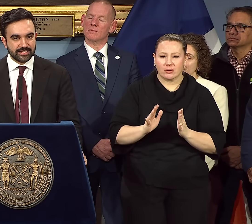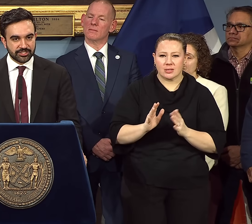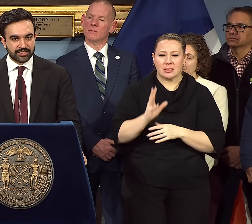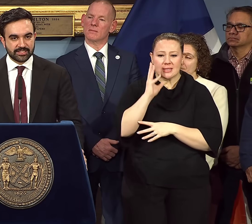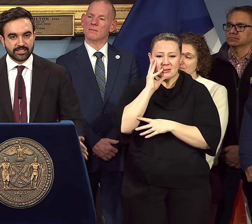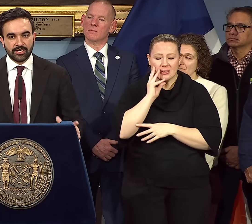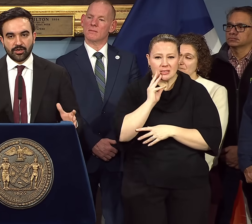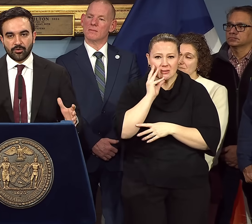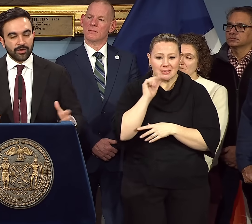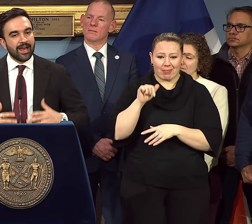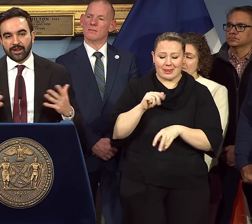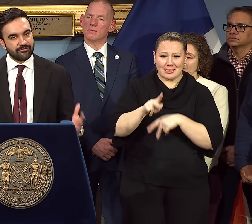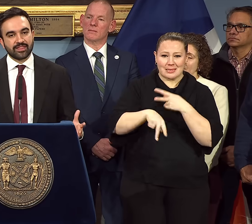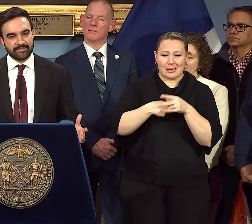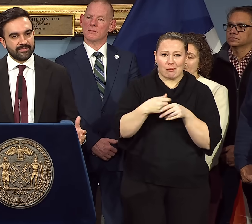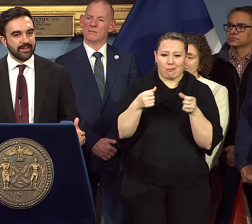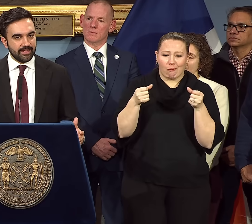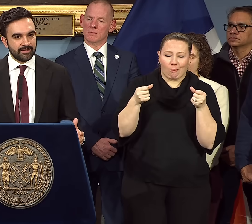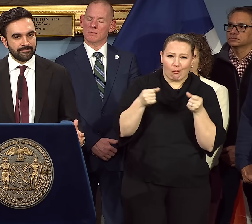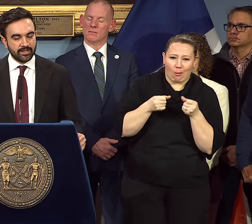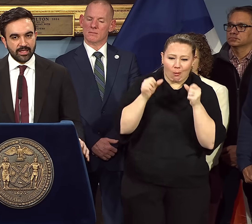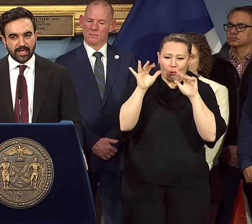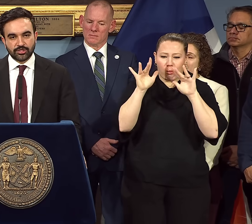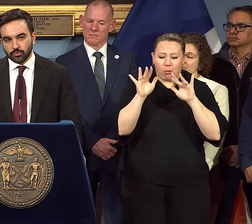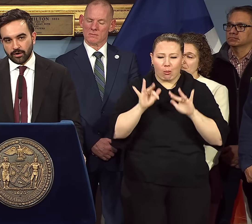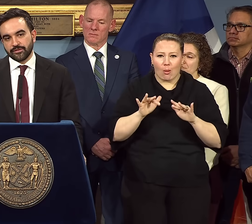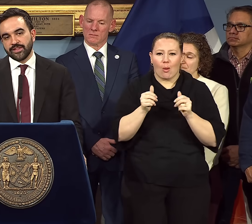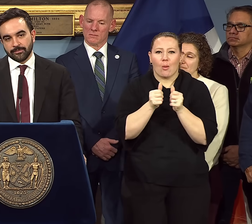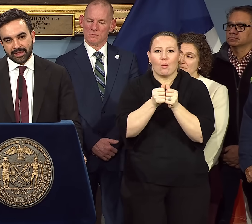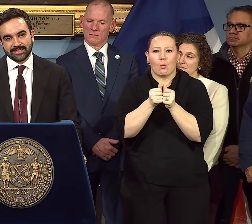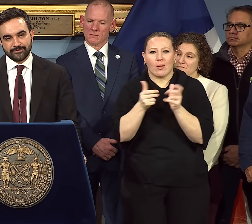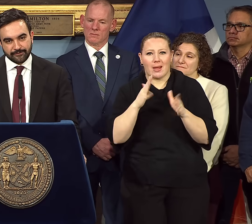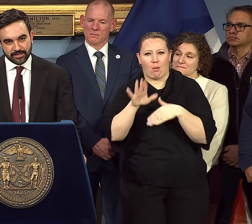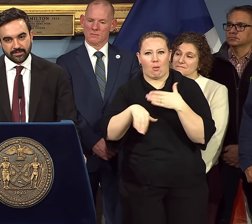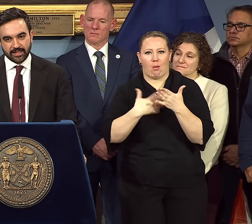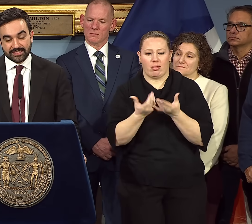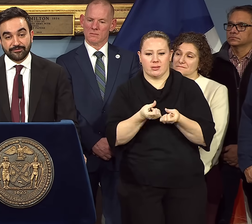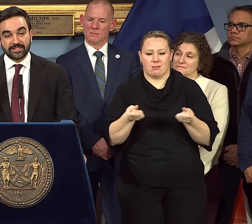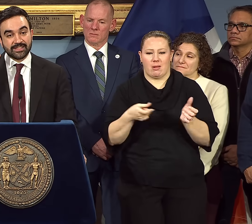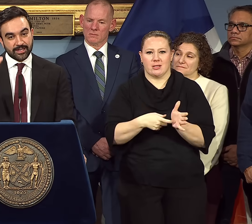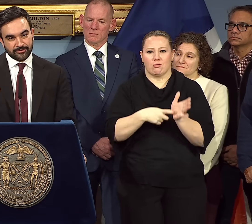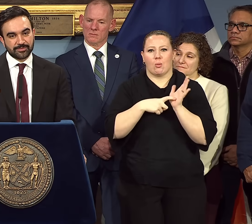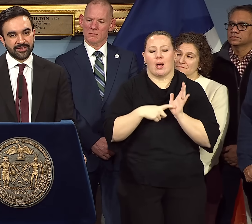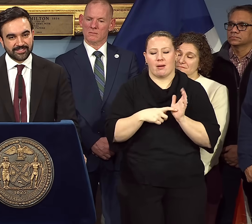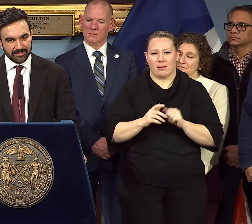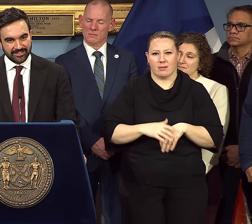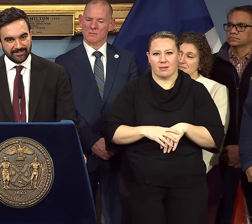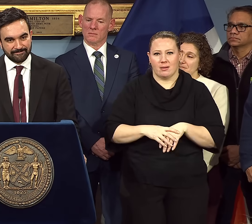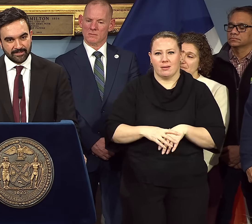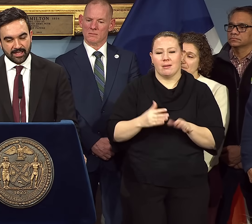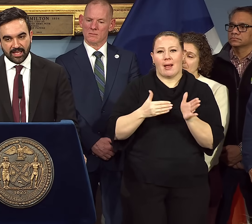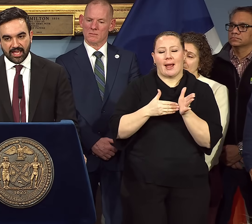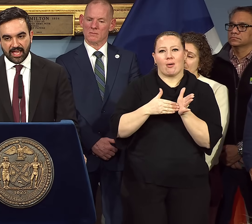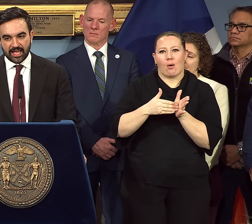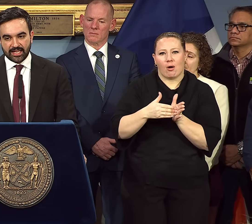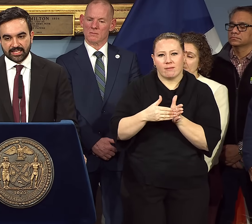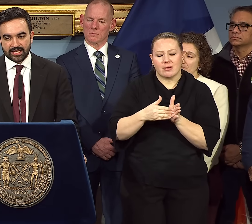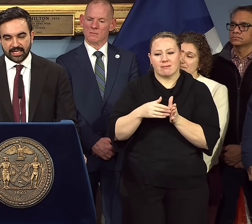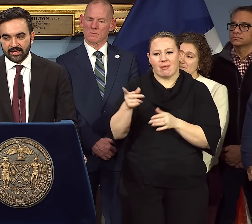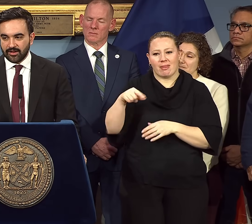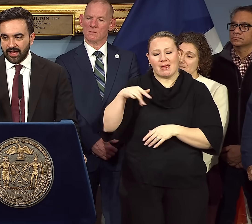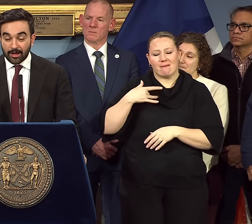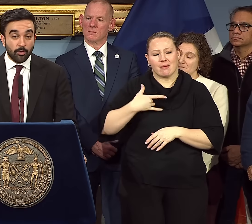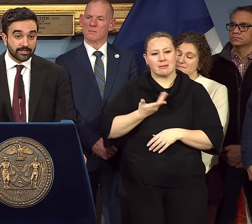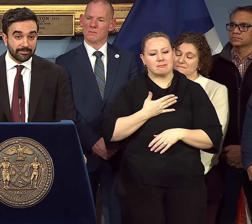kinds of conditions without everything that they need. And too often they're made to feel as if it's their responsibility.